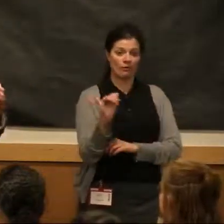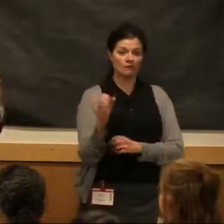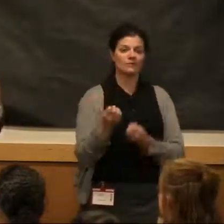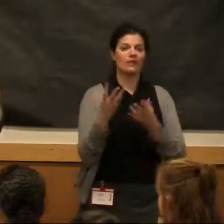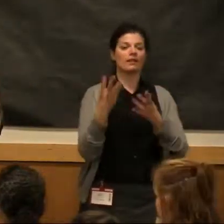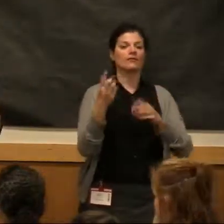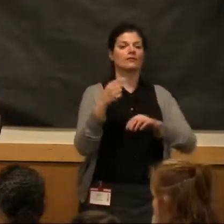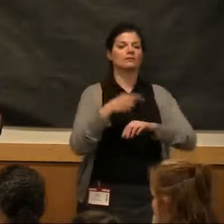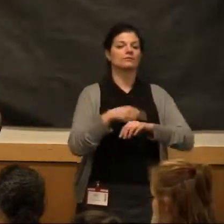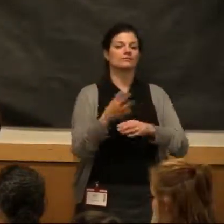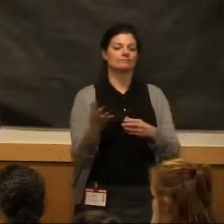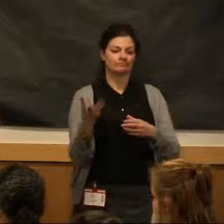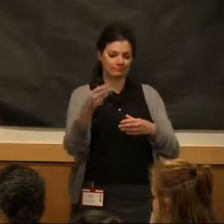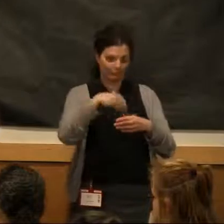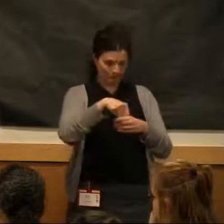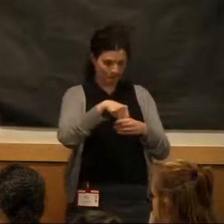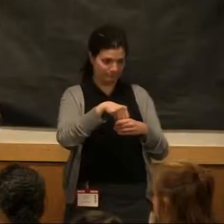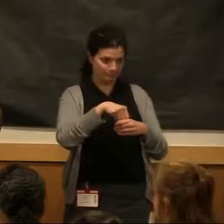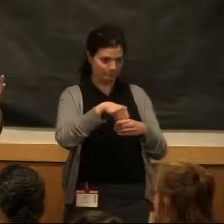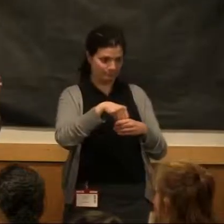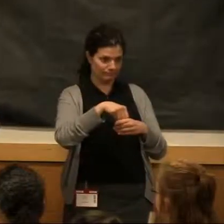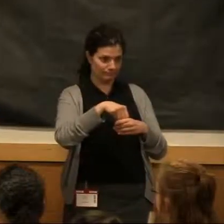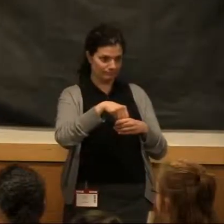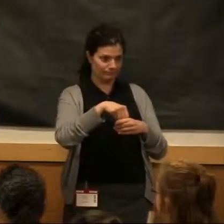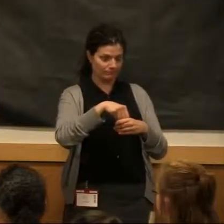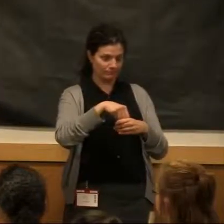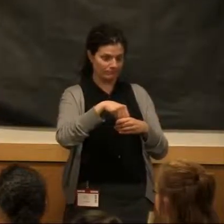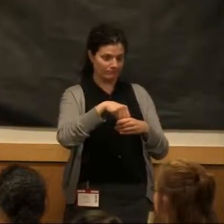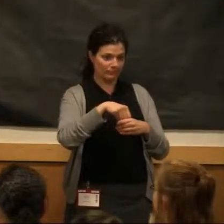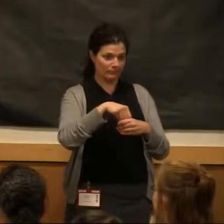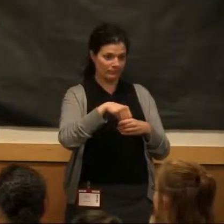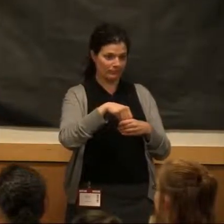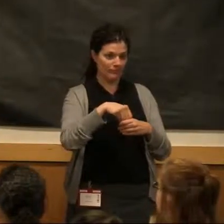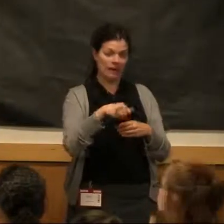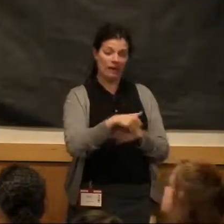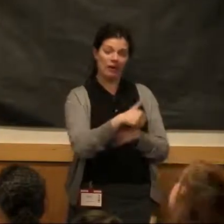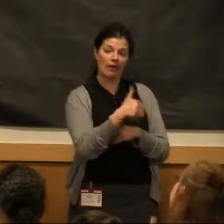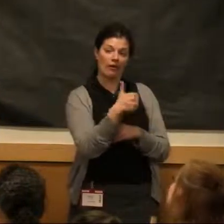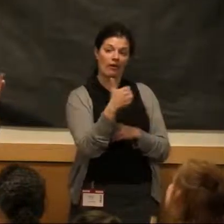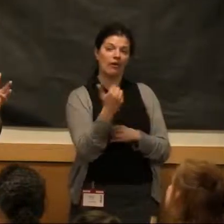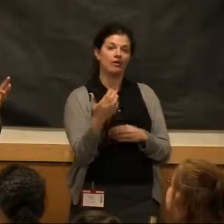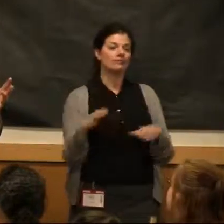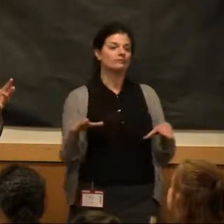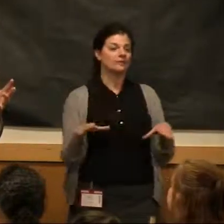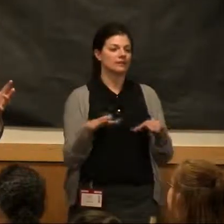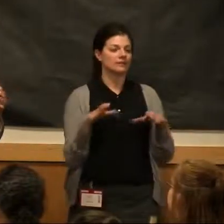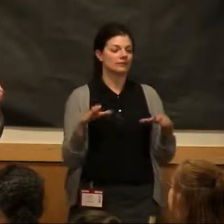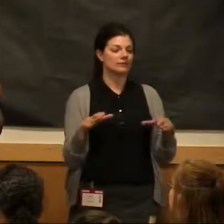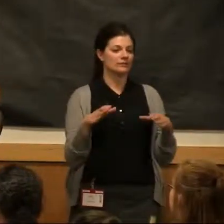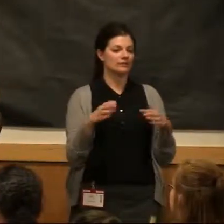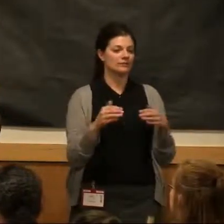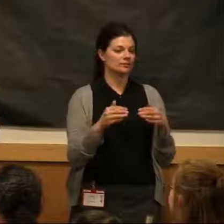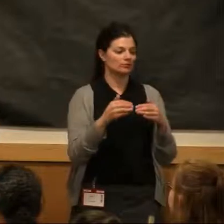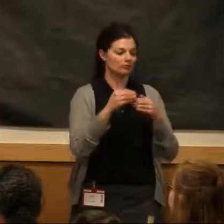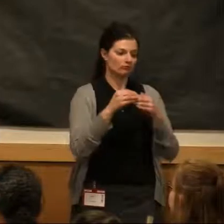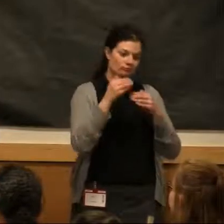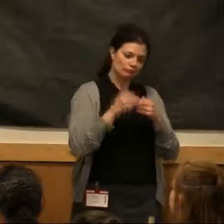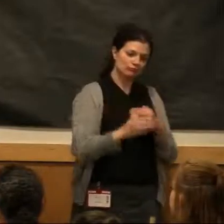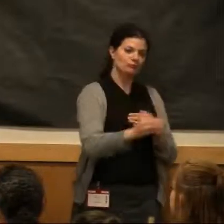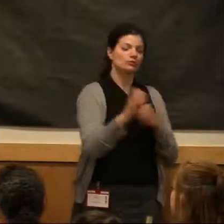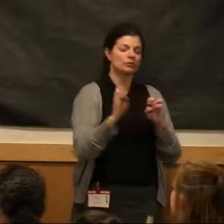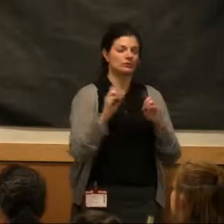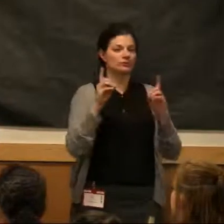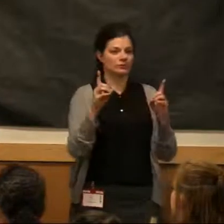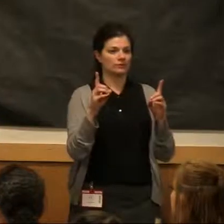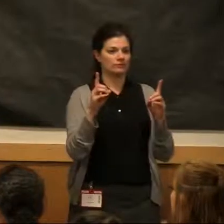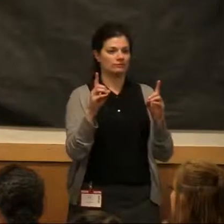lot of time to get involved in other ways to further your education on your campus.